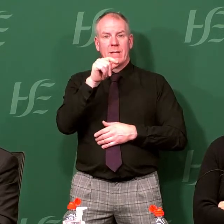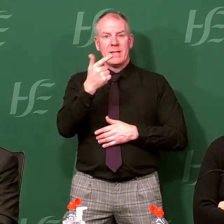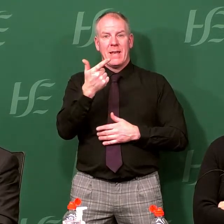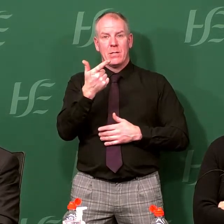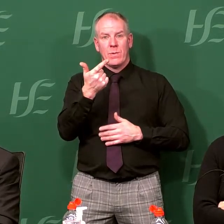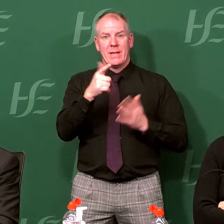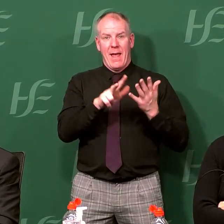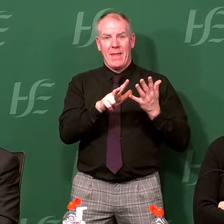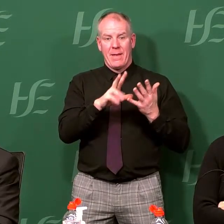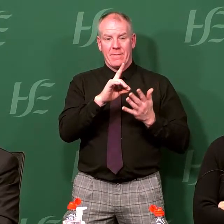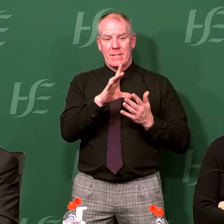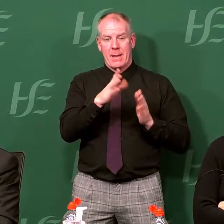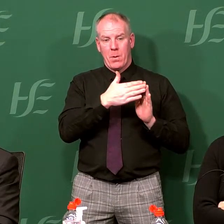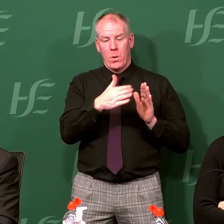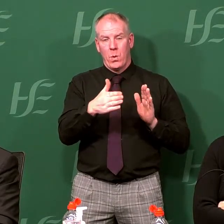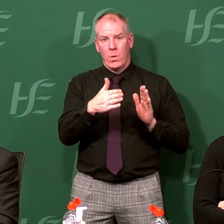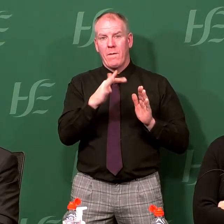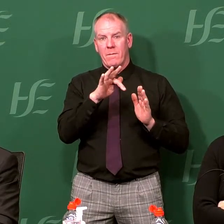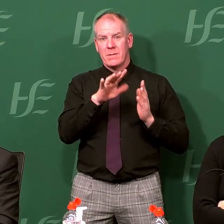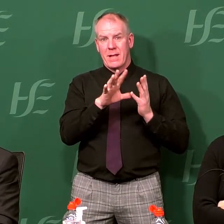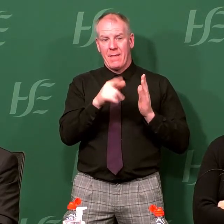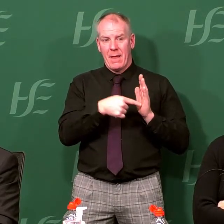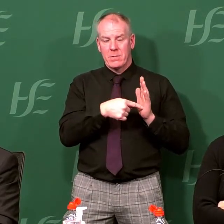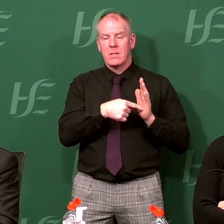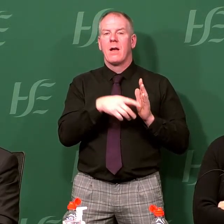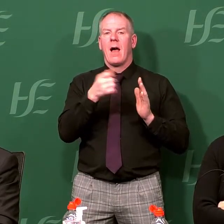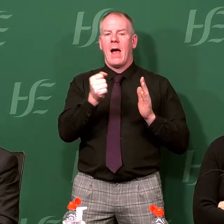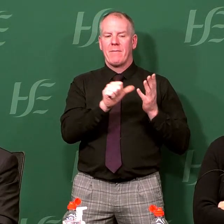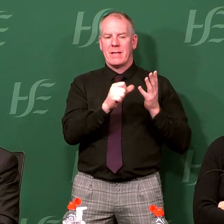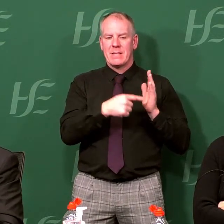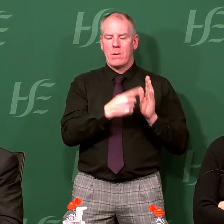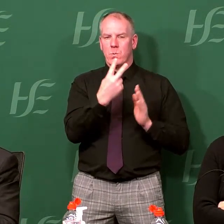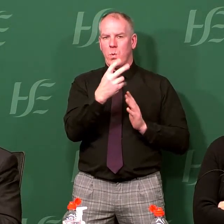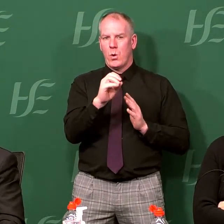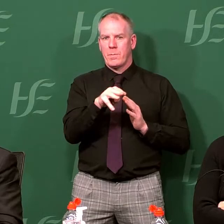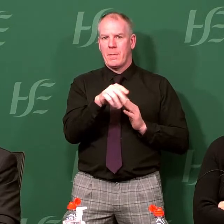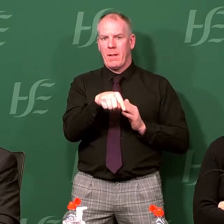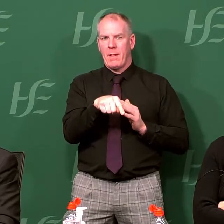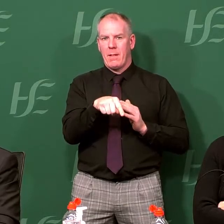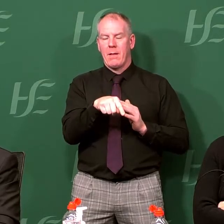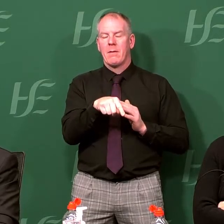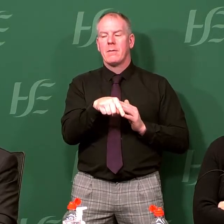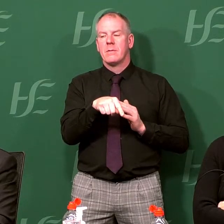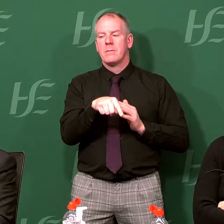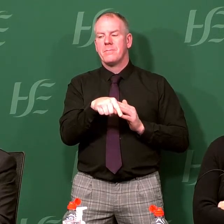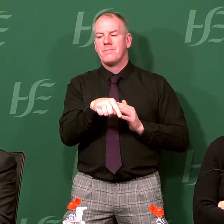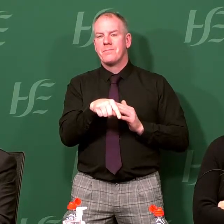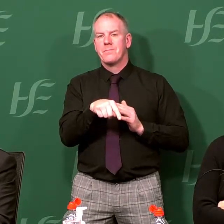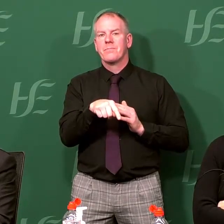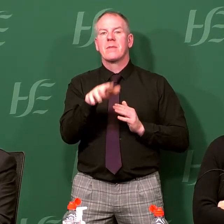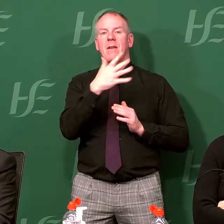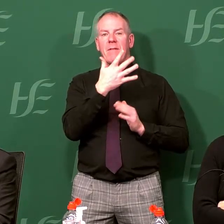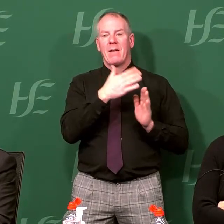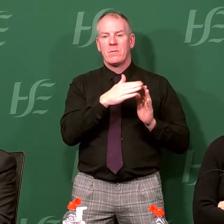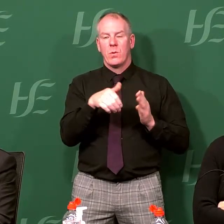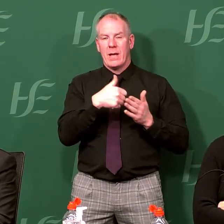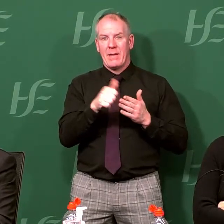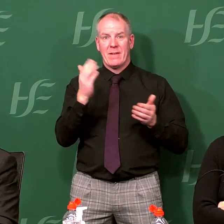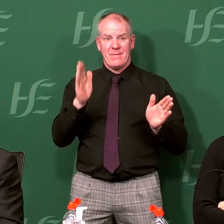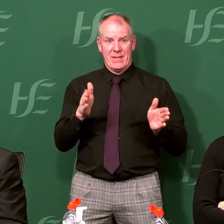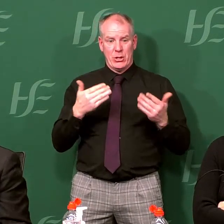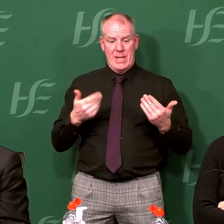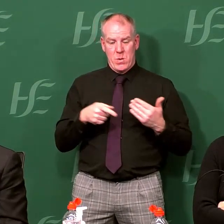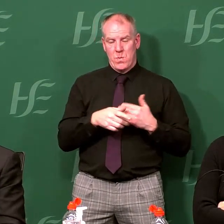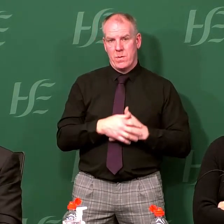December of the 10,000 kids. There's about 6,200, almost 6,500 5 to 11-year-old kids completed now in